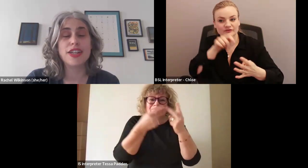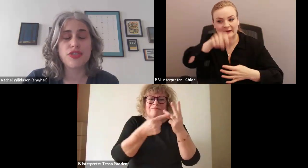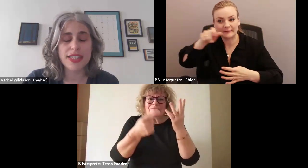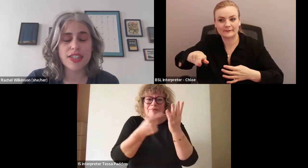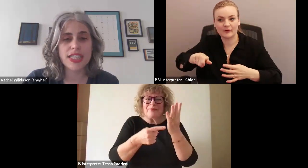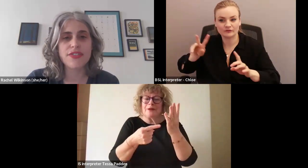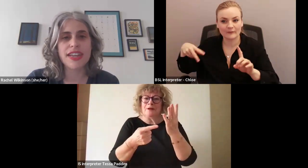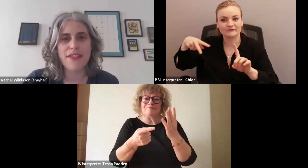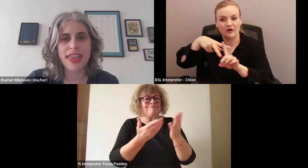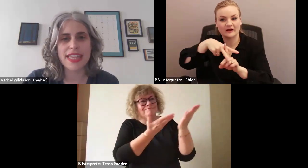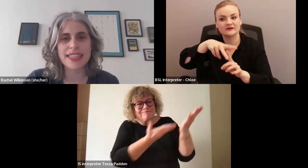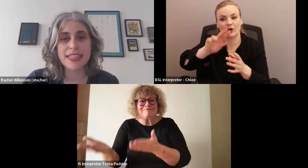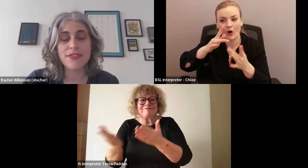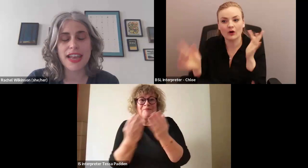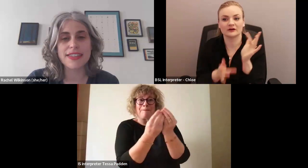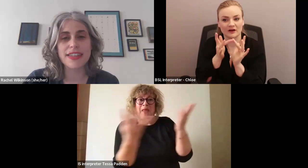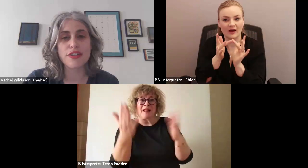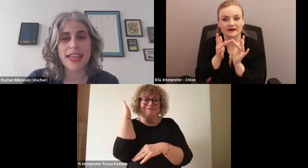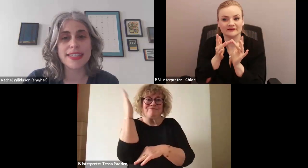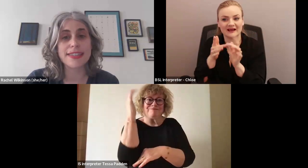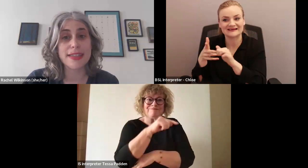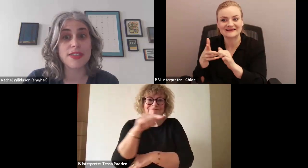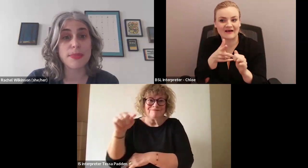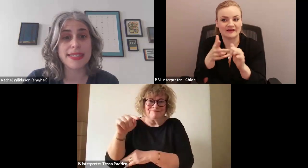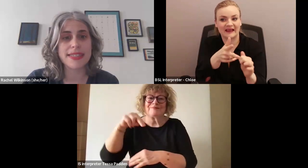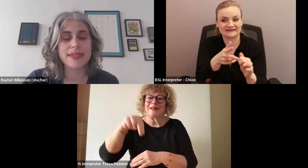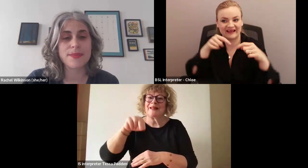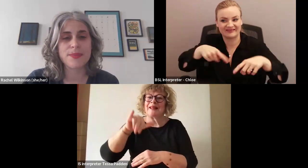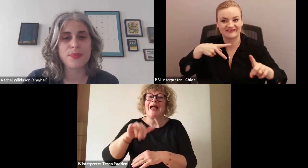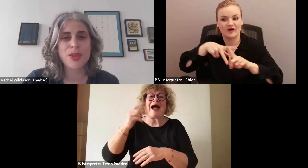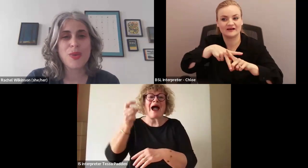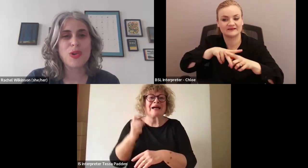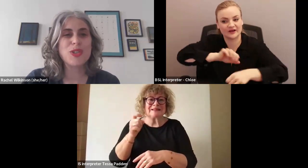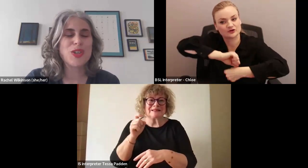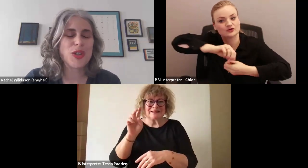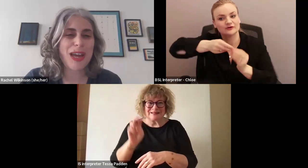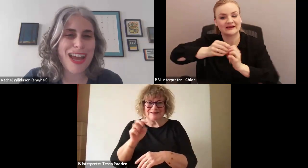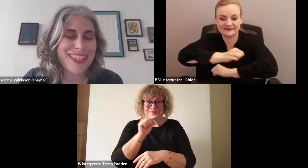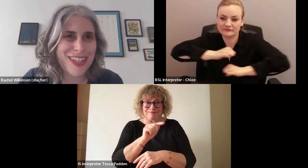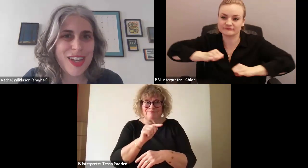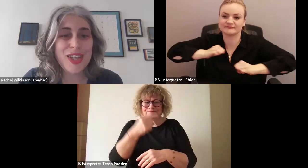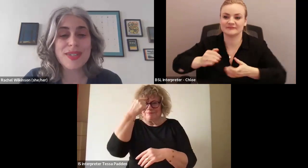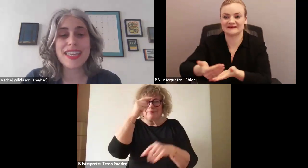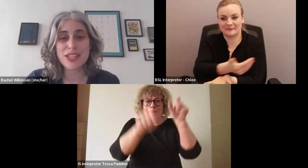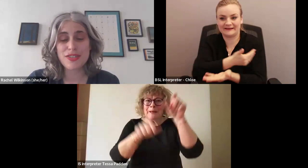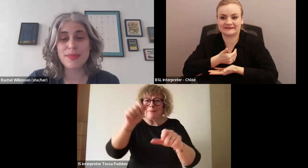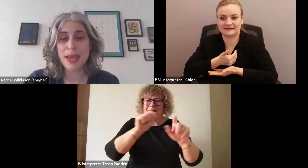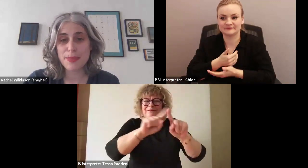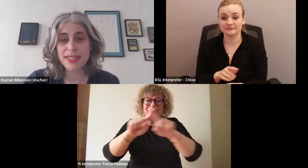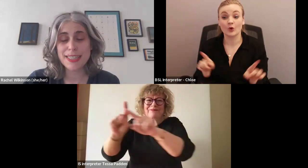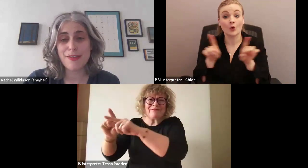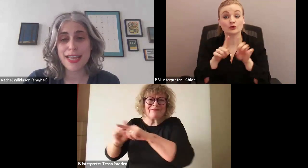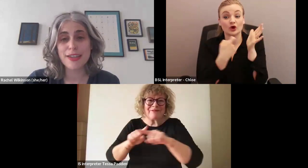online and strategies for navigating this violence and creating safe spaces. We're also joined by Rasha, who is the